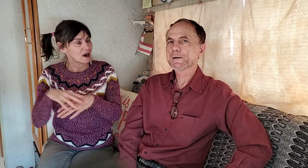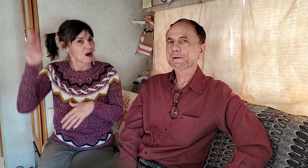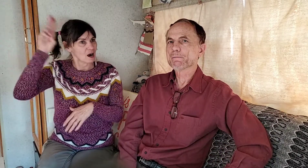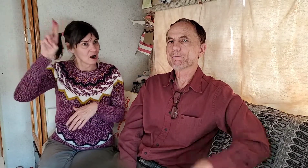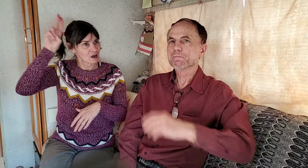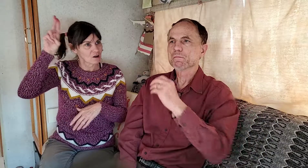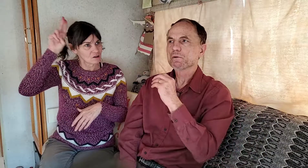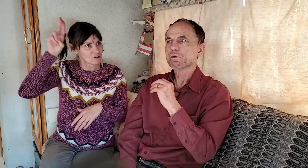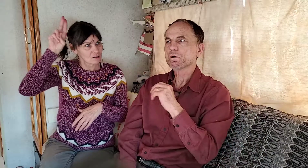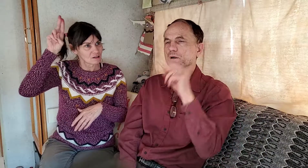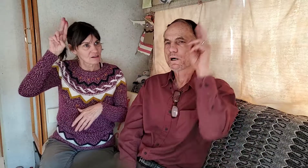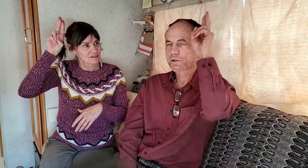Uncle.